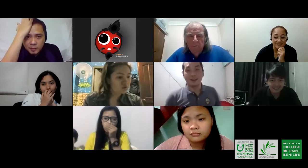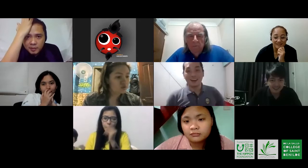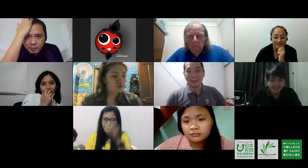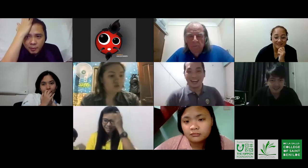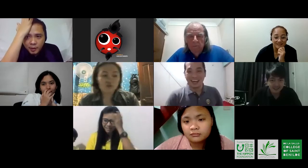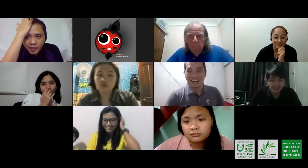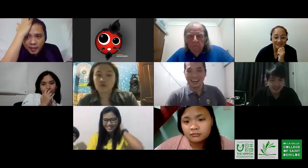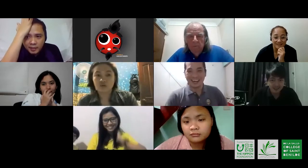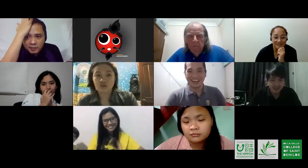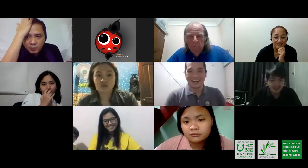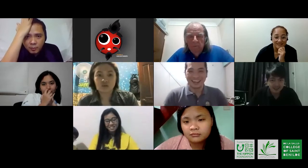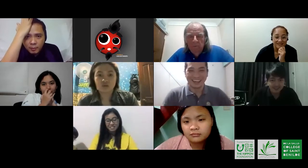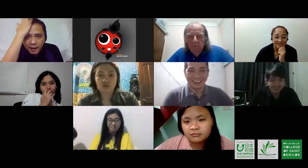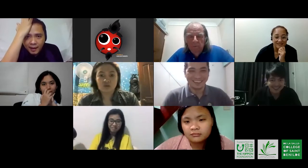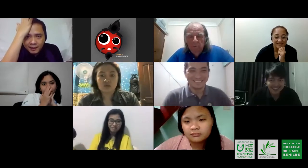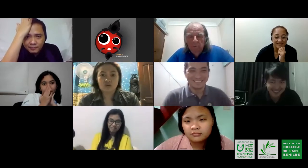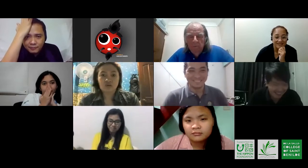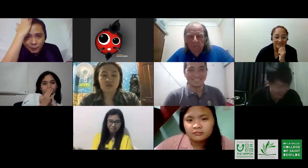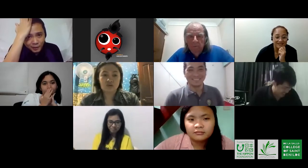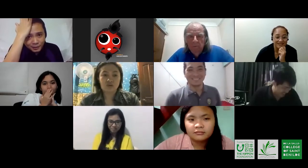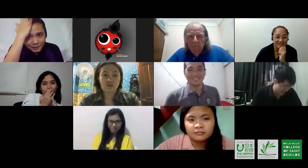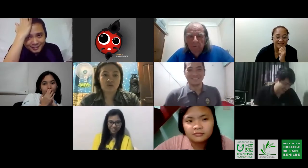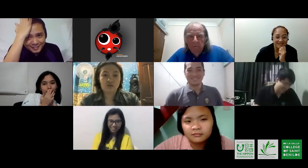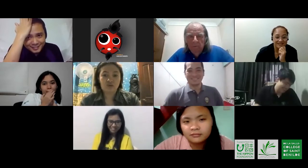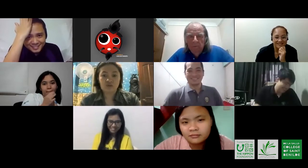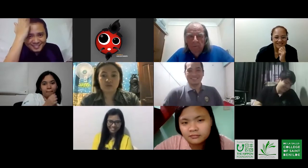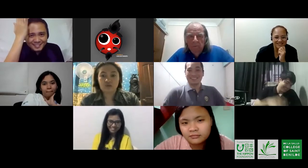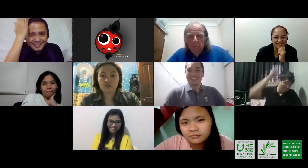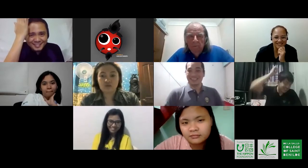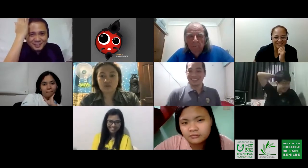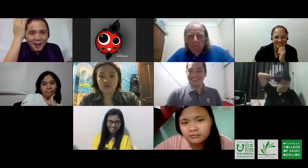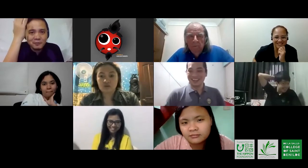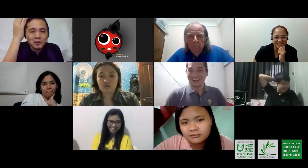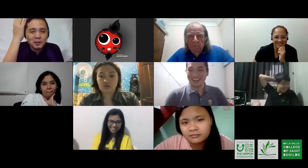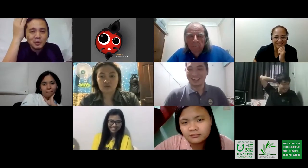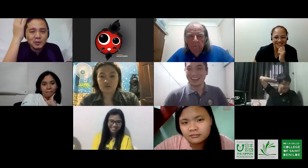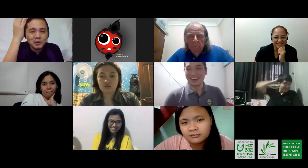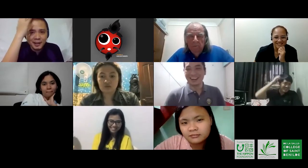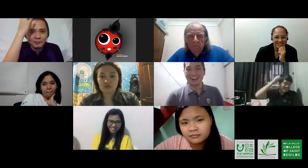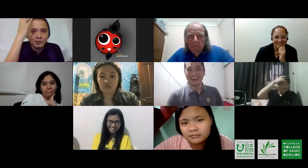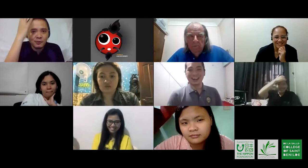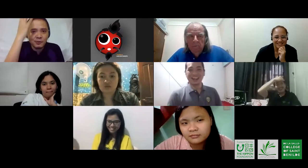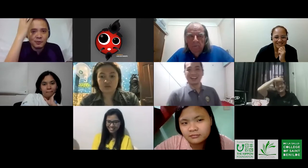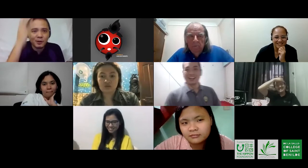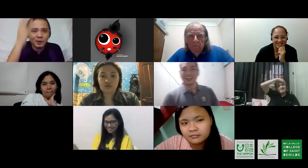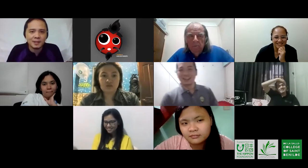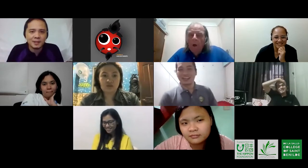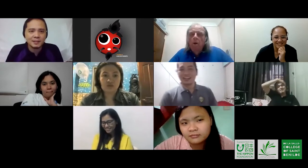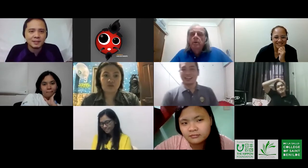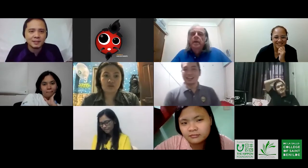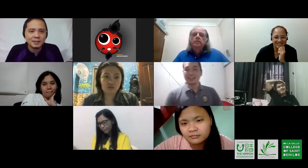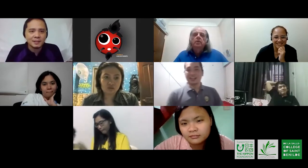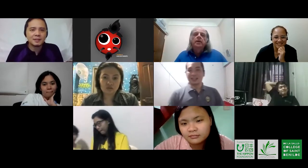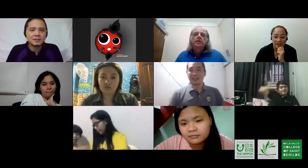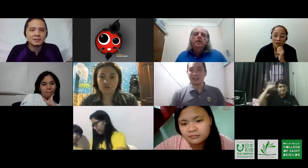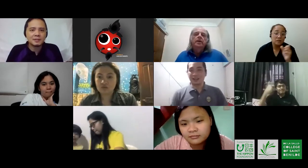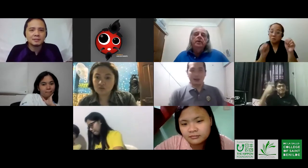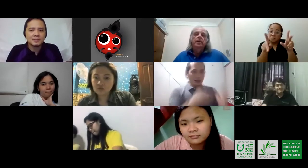a break, and so we'll be back at 4. So we'll have, you can come back at 4 probably. Okay, okay, all right, we can do